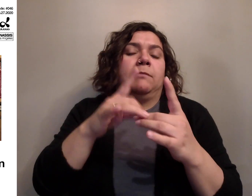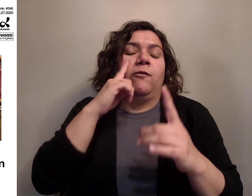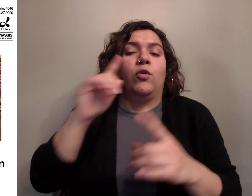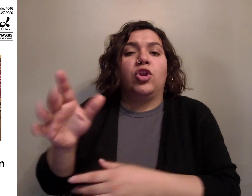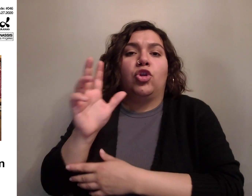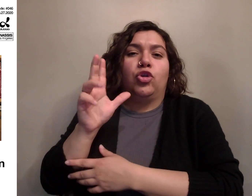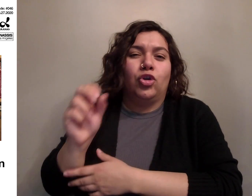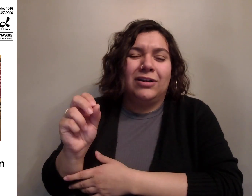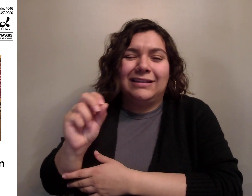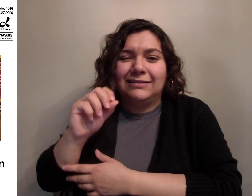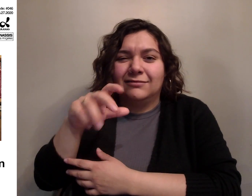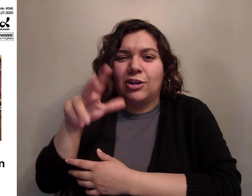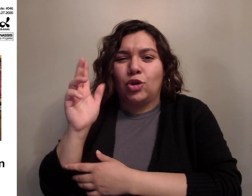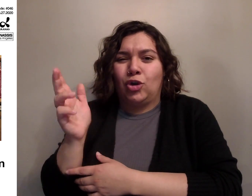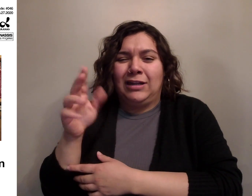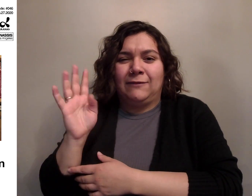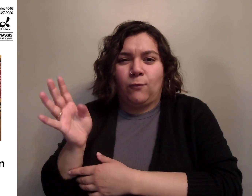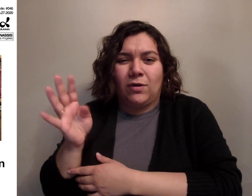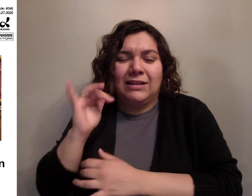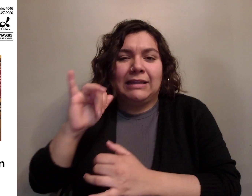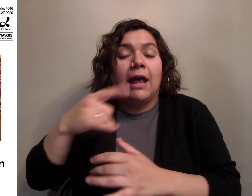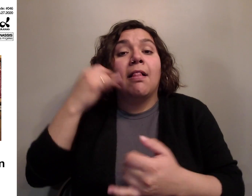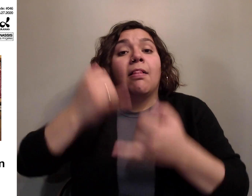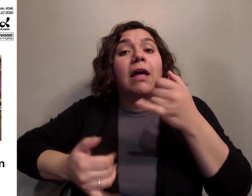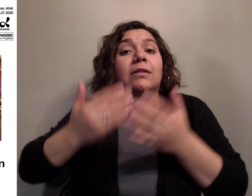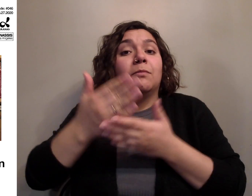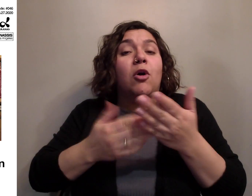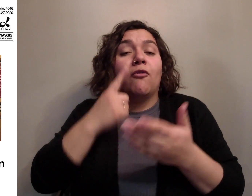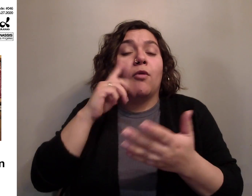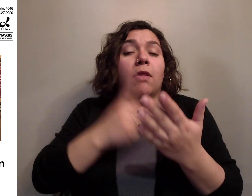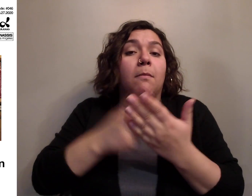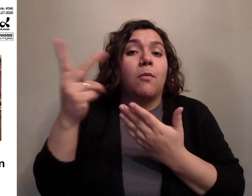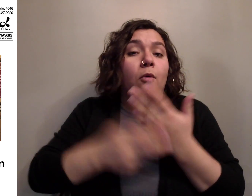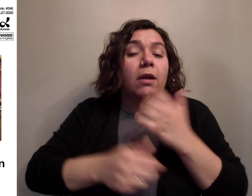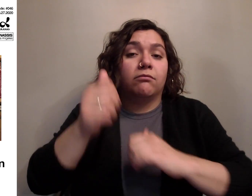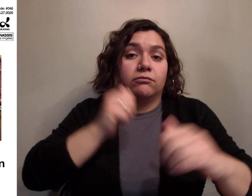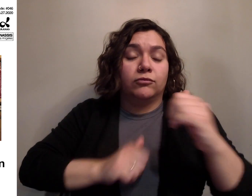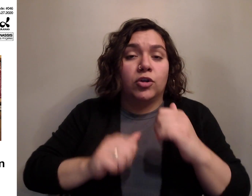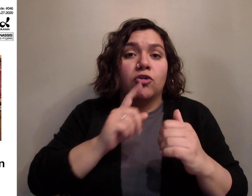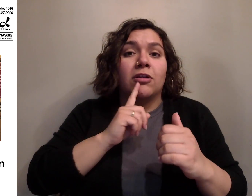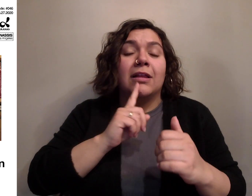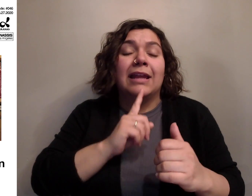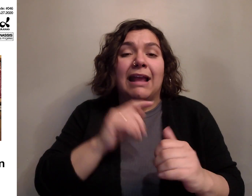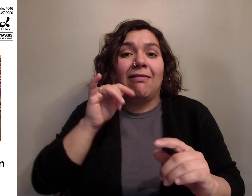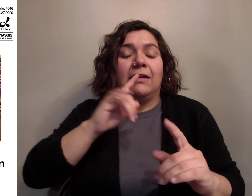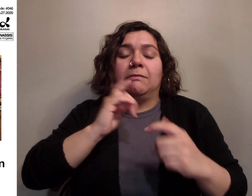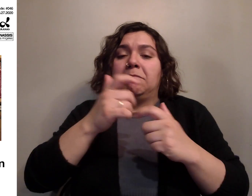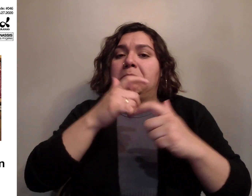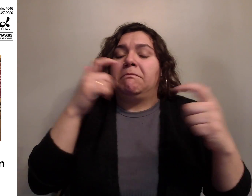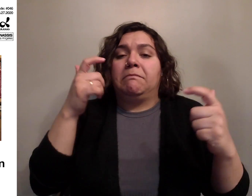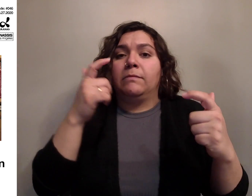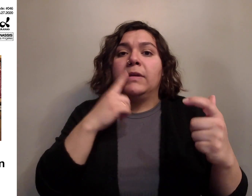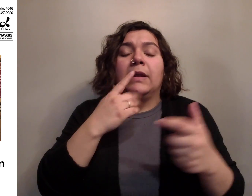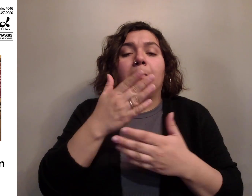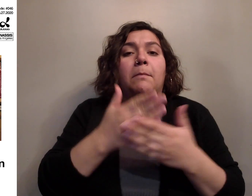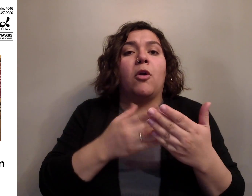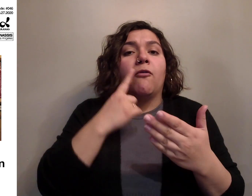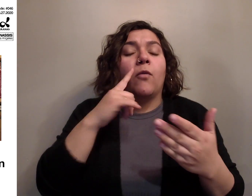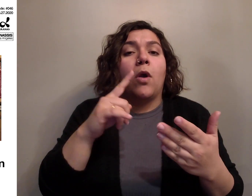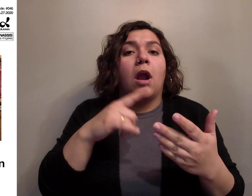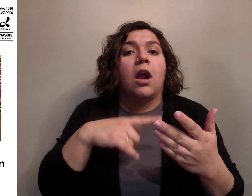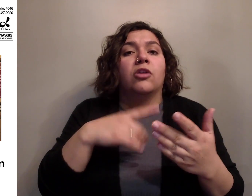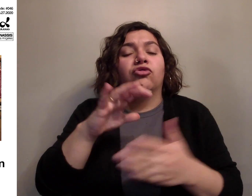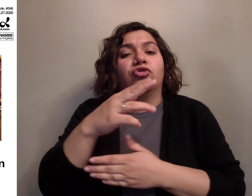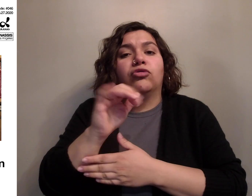and 40s. And the big piece of the program, the final piece of the program, was Rzewski's gigantic sequence